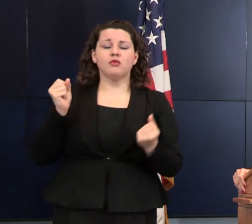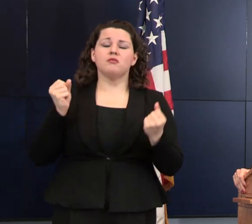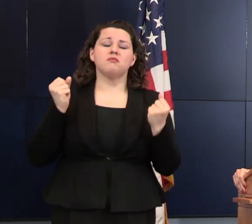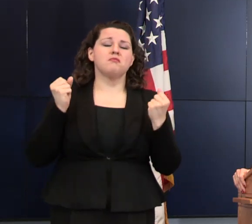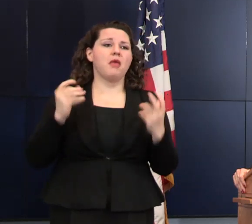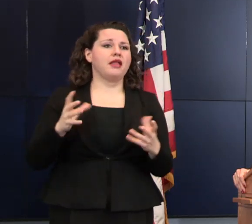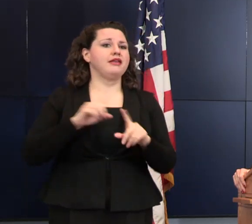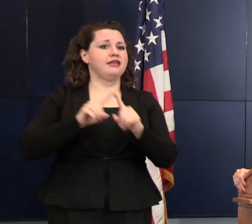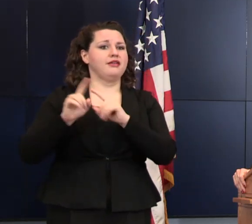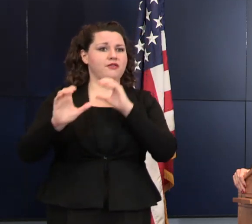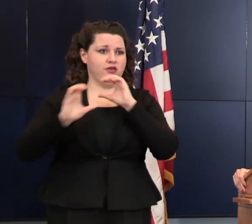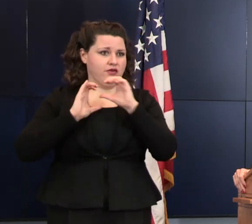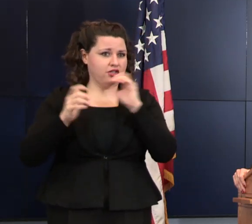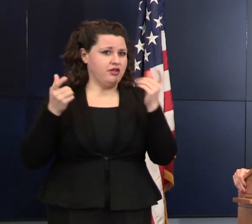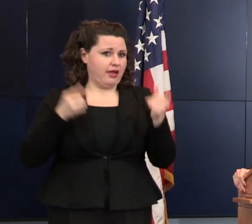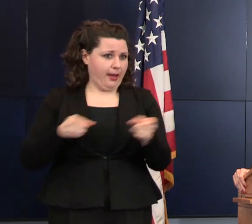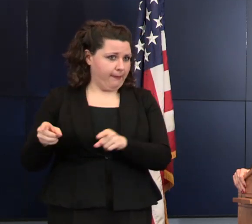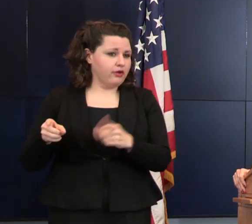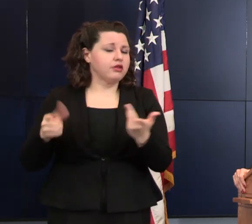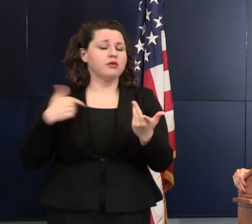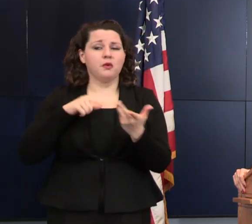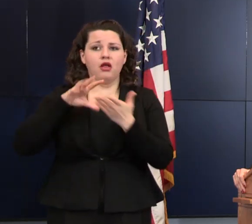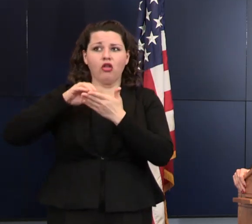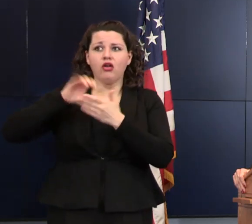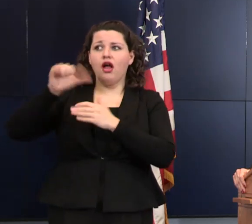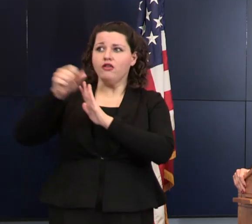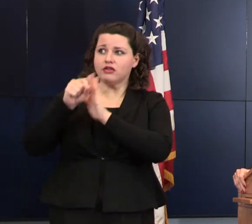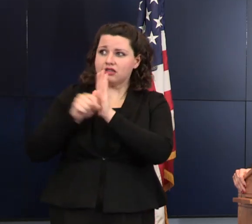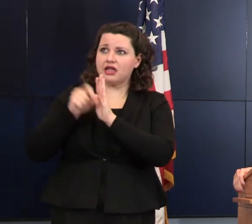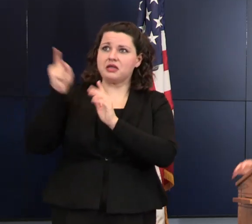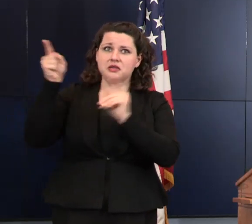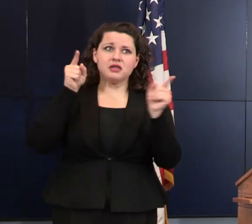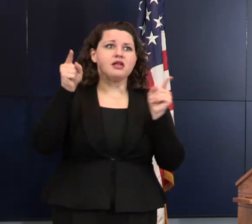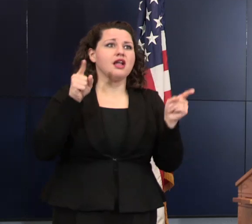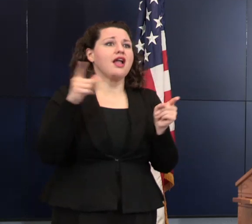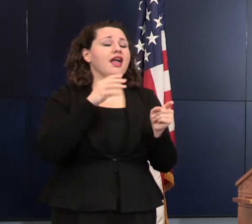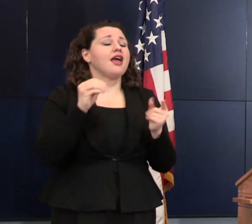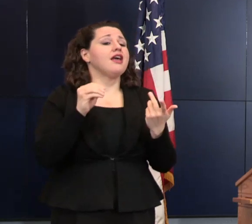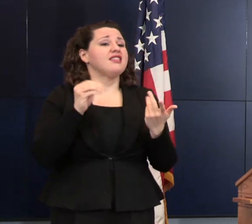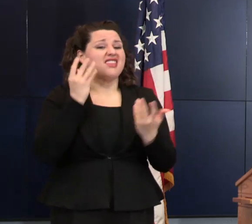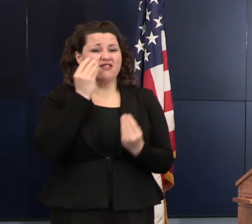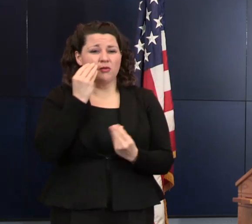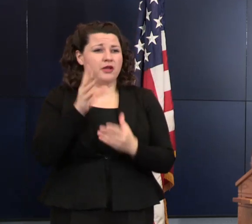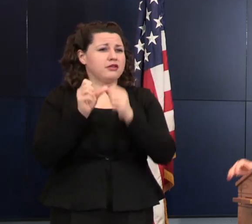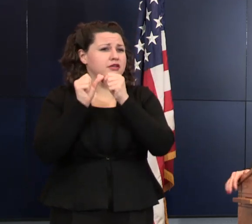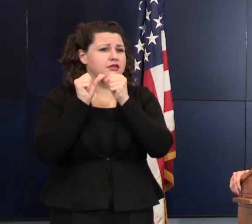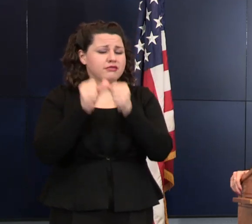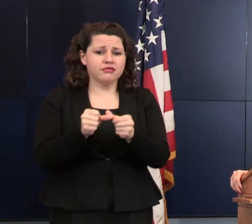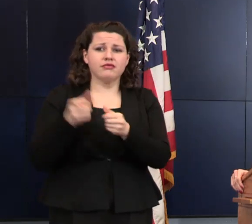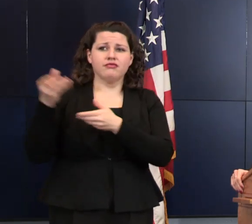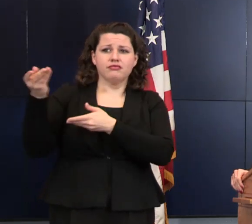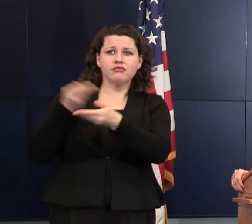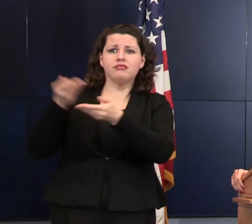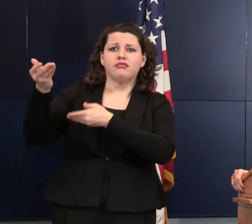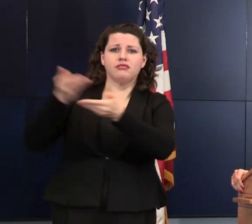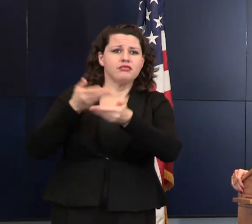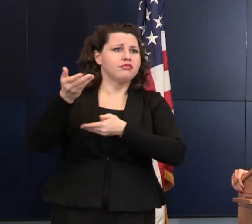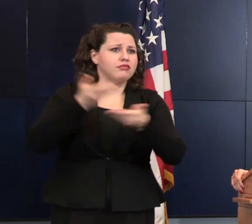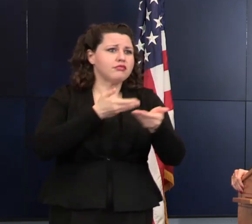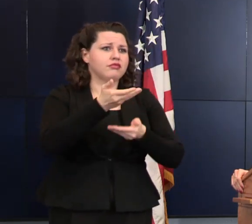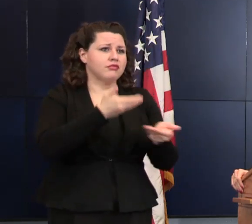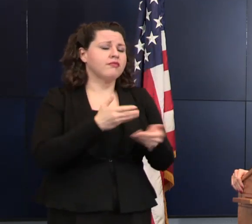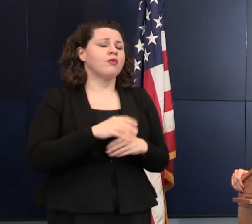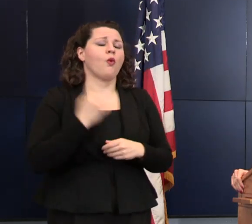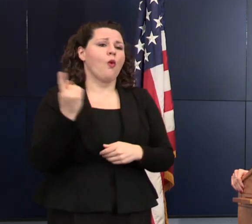of conversations that are going on. We learn from other states and what they're doing, and information is constantly shared back and forth. I